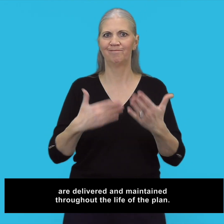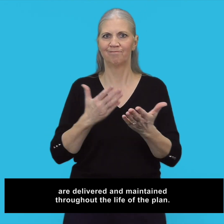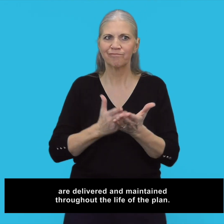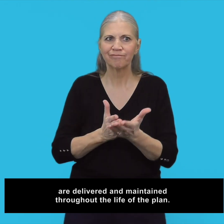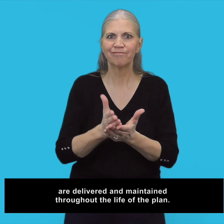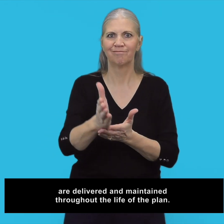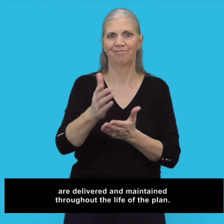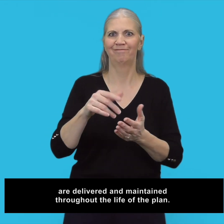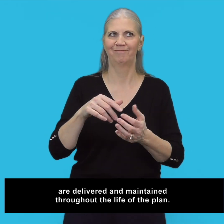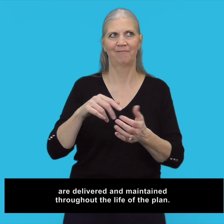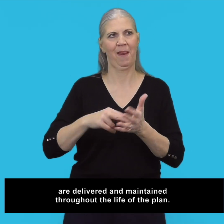plan.